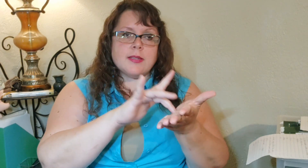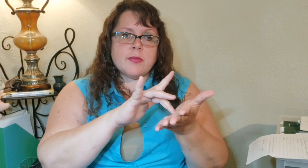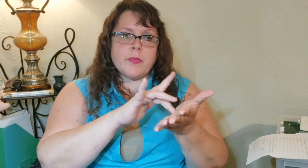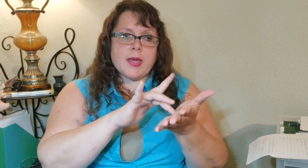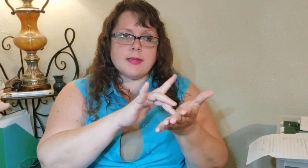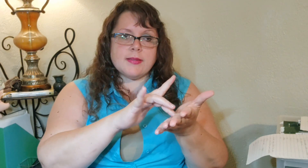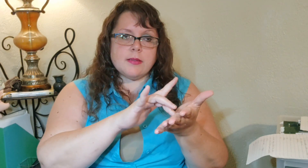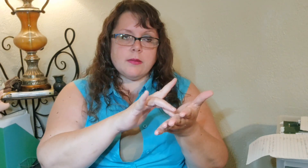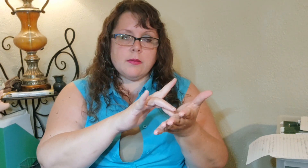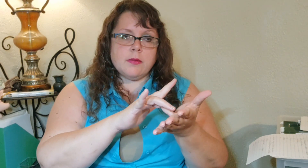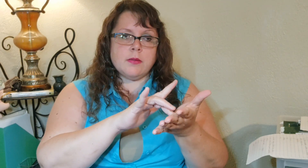it's medicine.